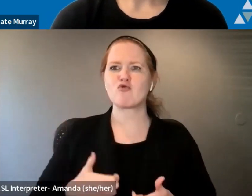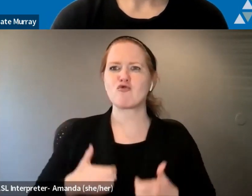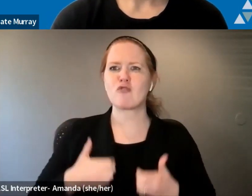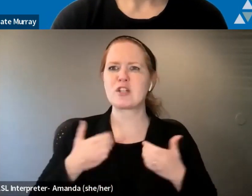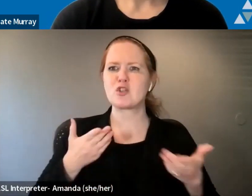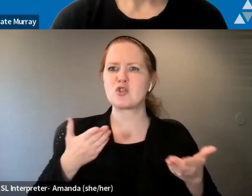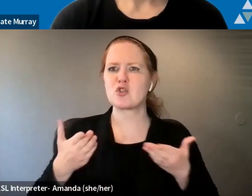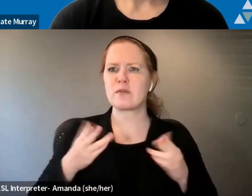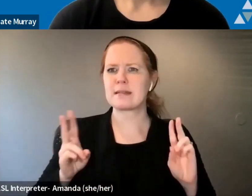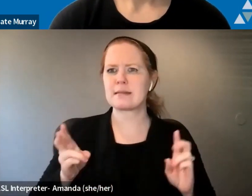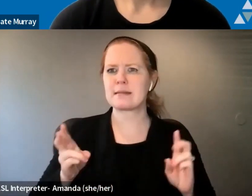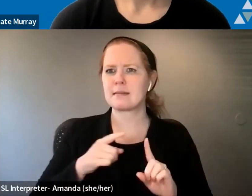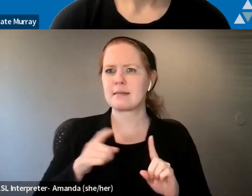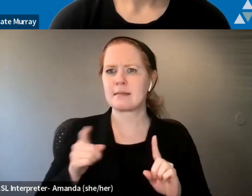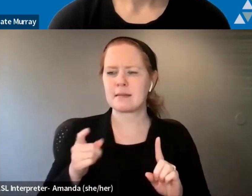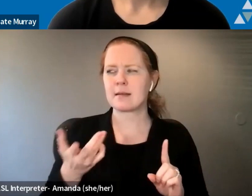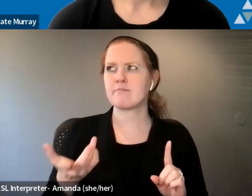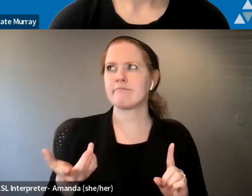It's considered